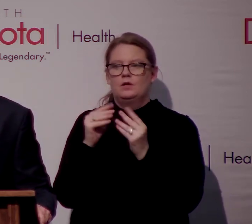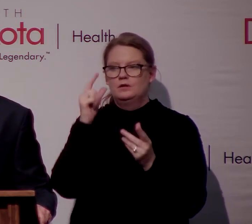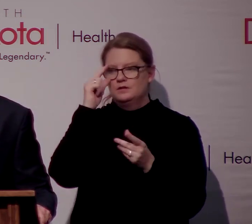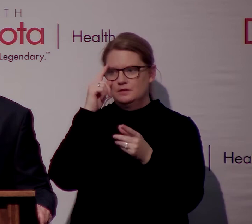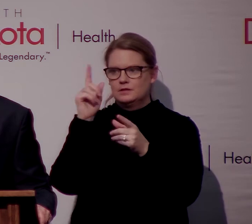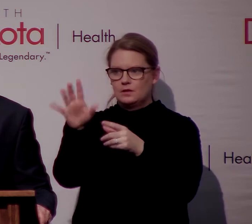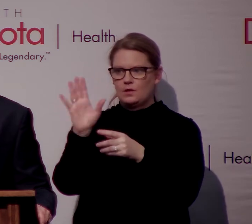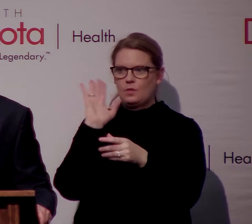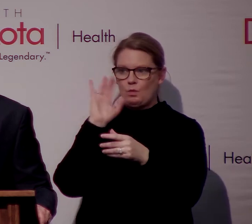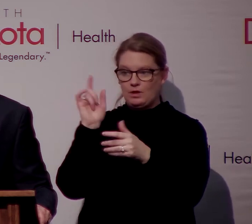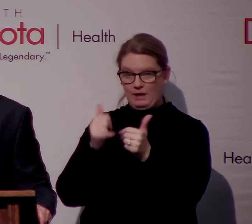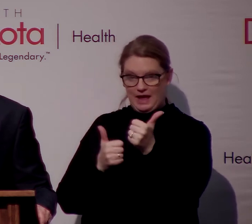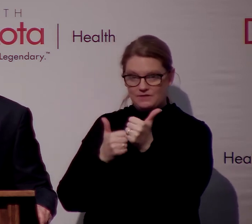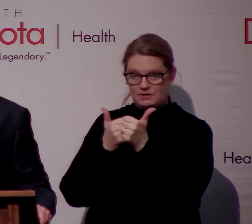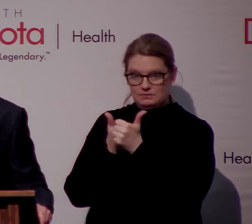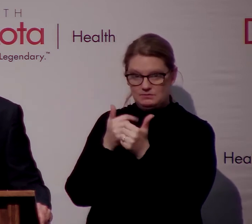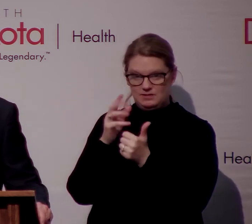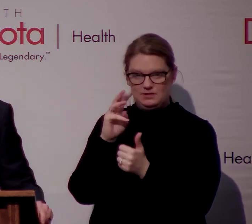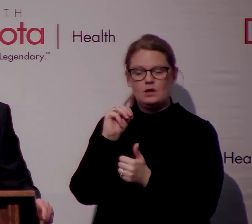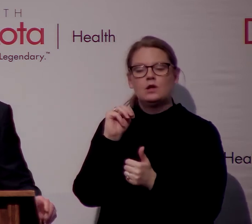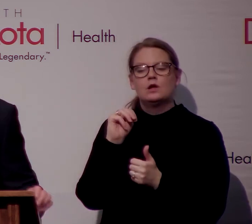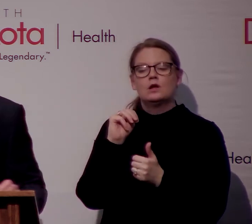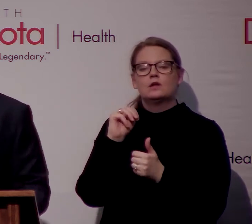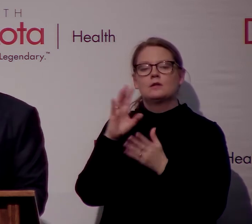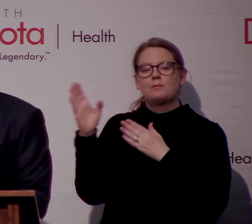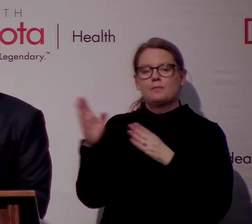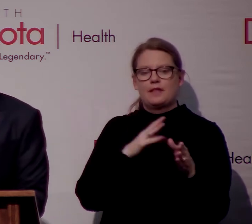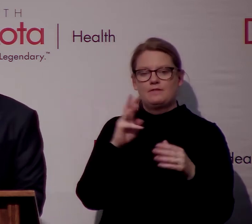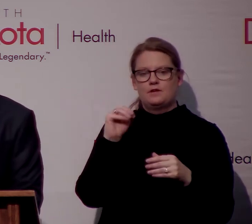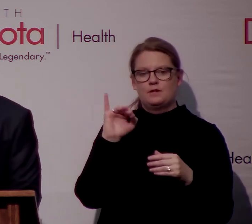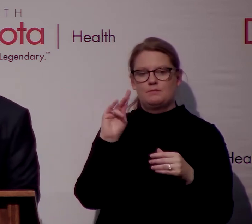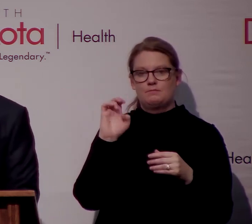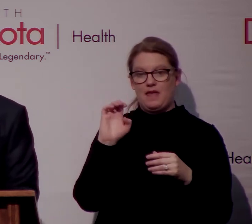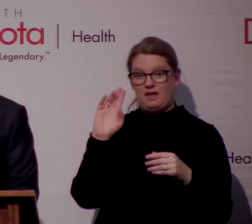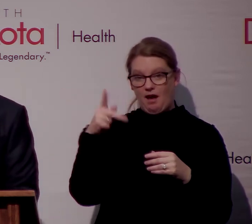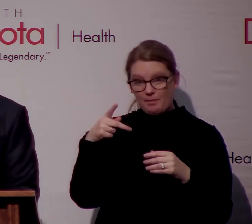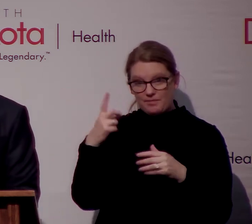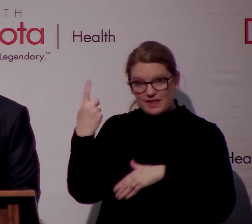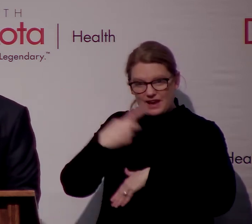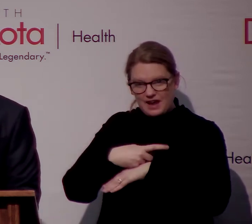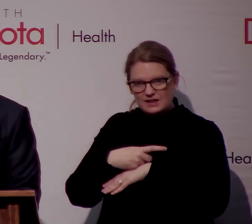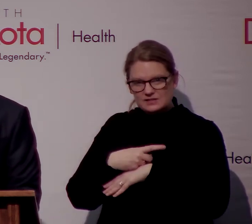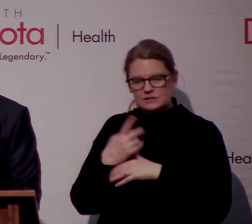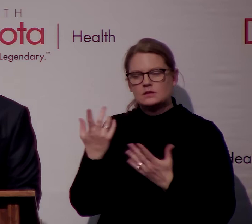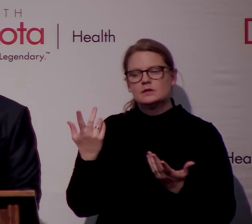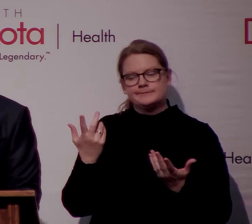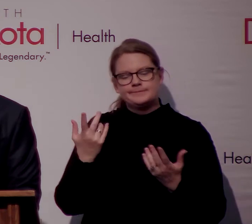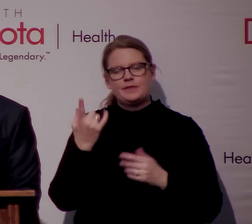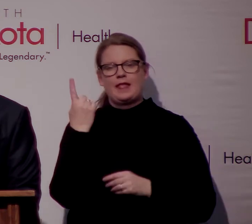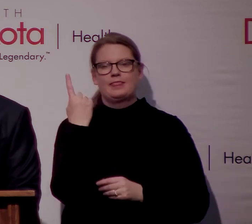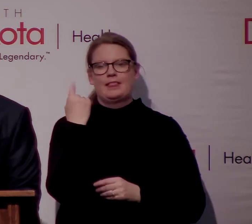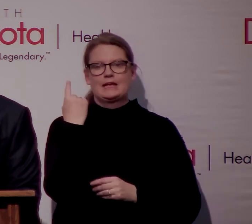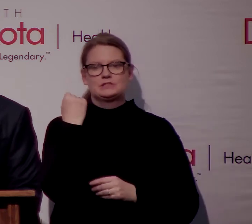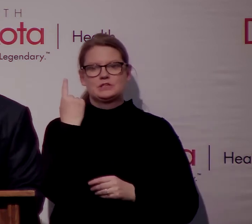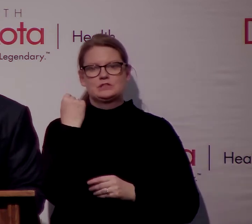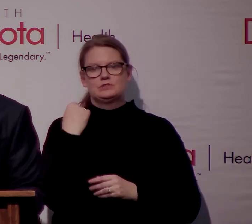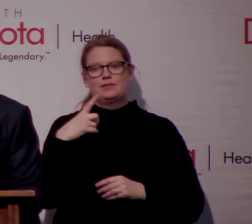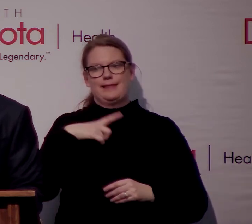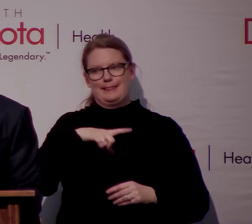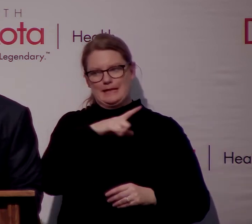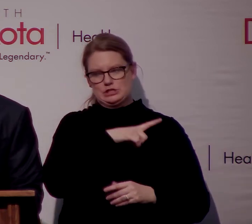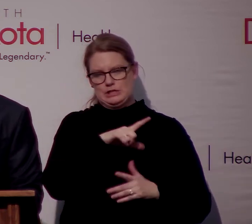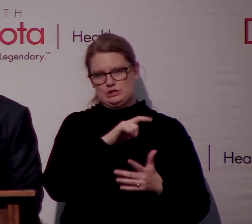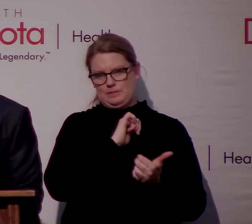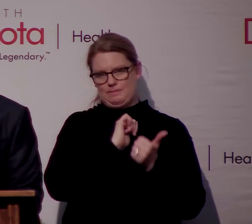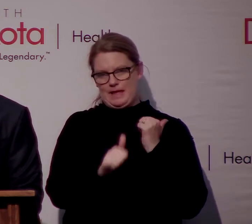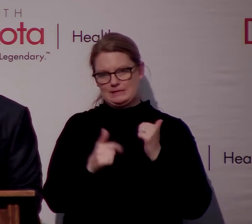those days? The question was, is there a plan for making up those days? Last year, the legislature